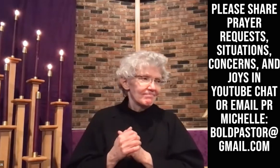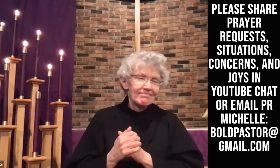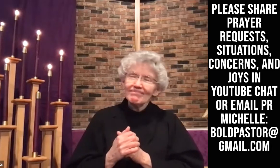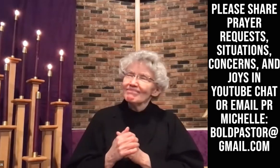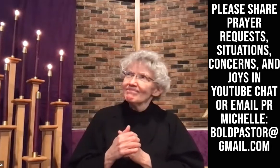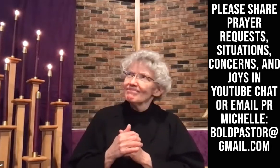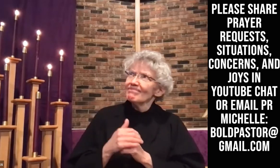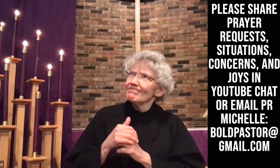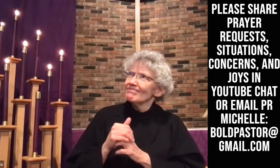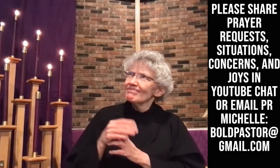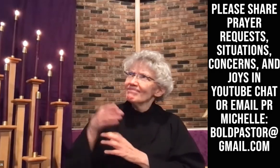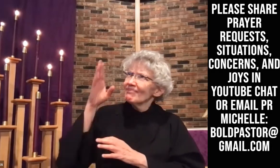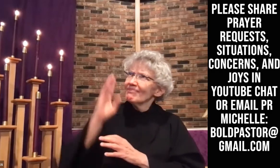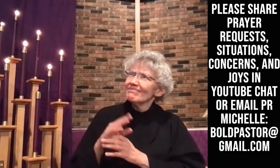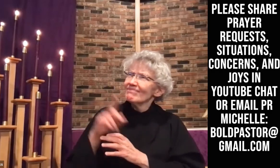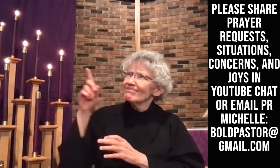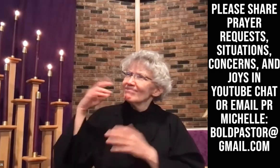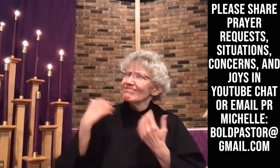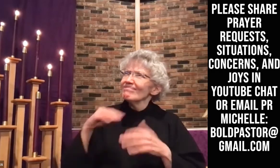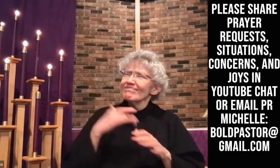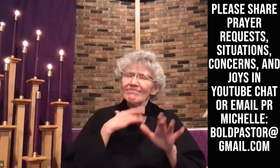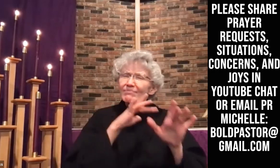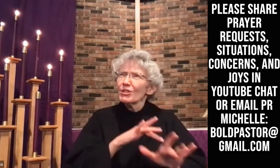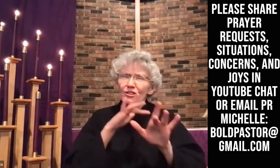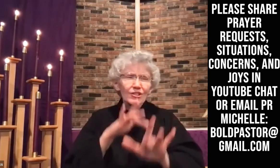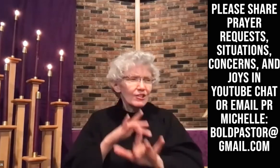Let us pray for all people of God and their needs.